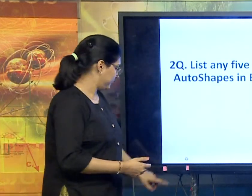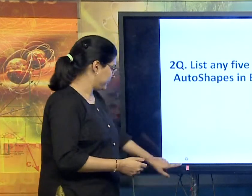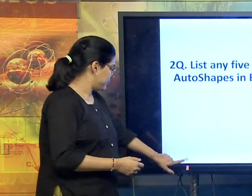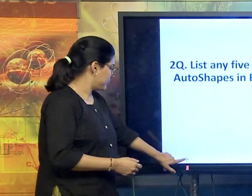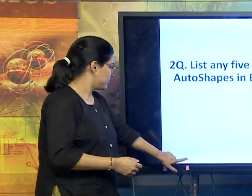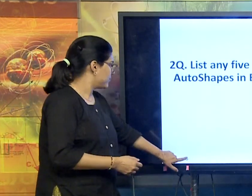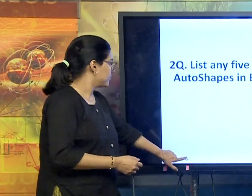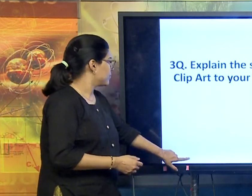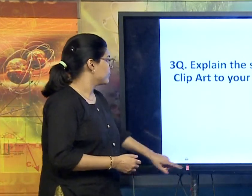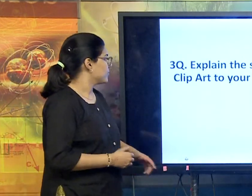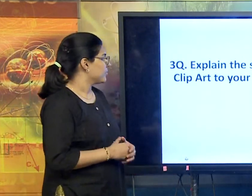name.